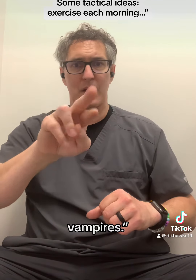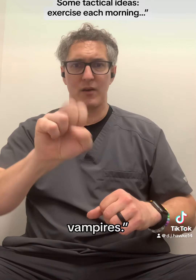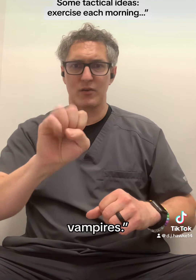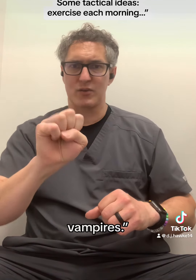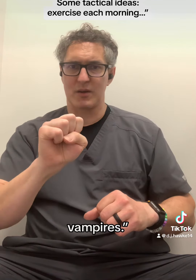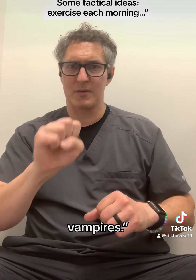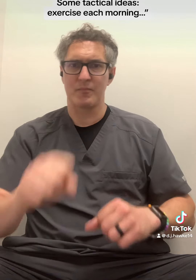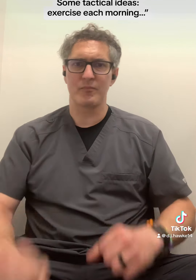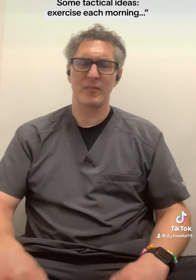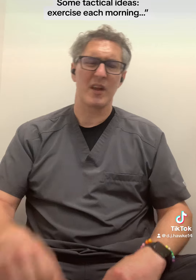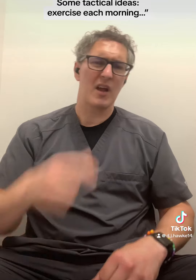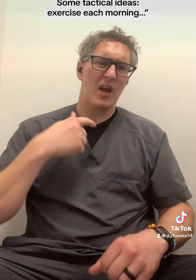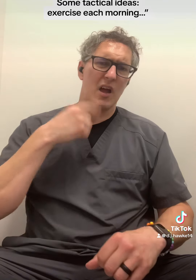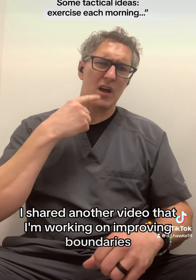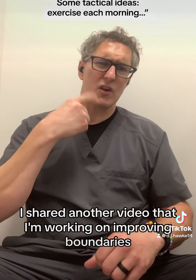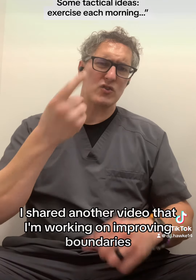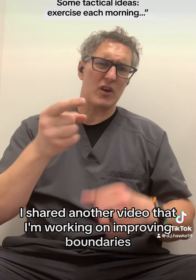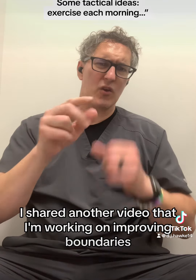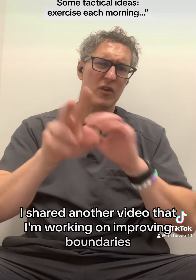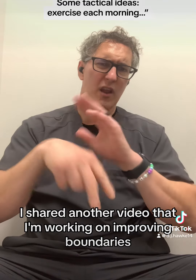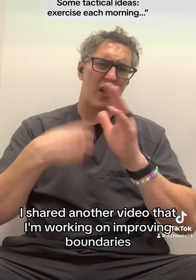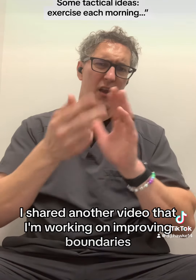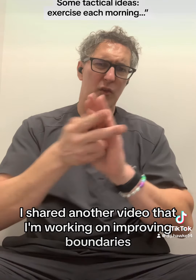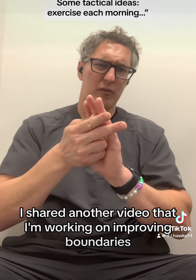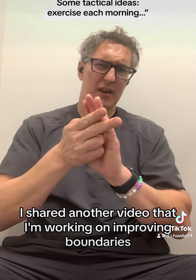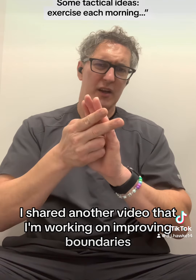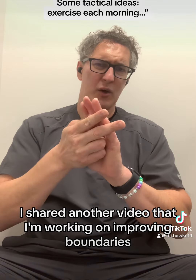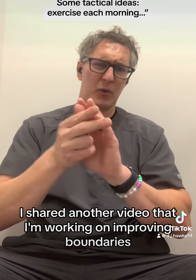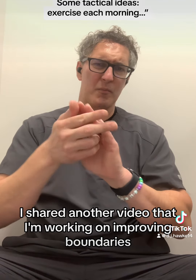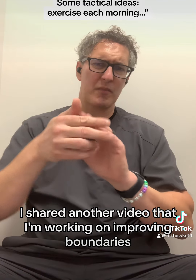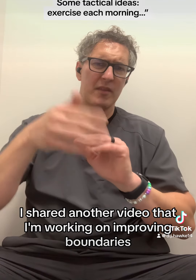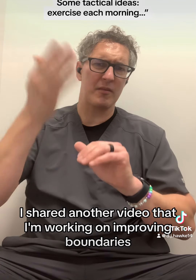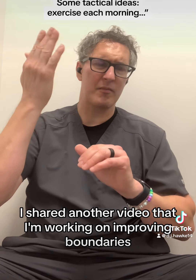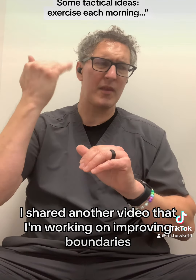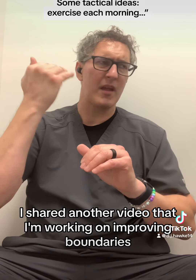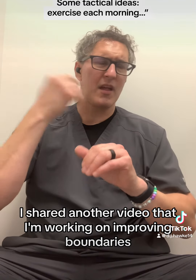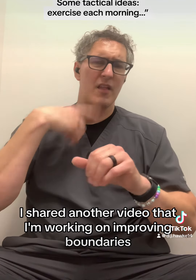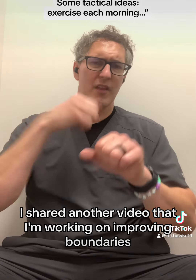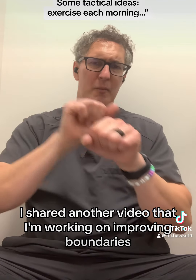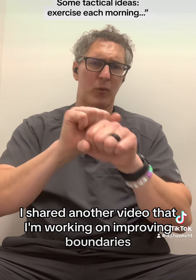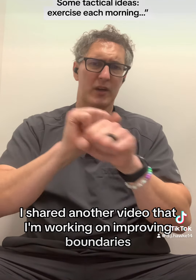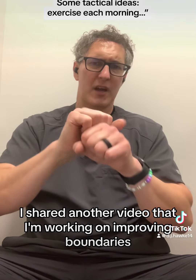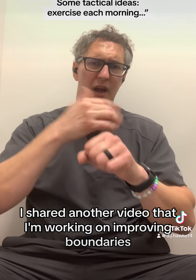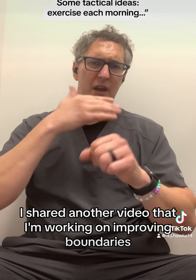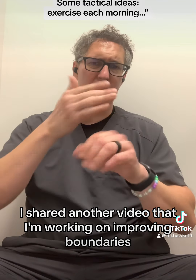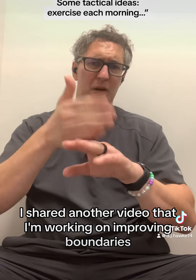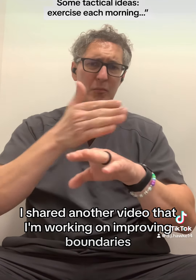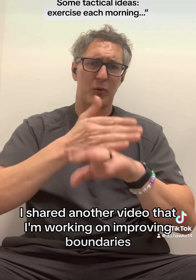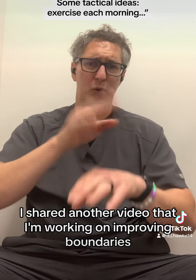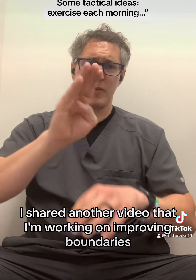vampires. I shared in another video that I'm working on improving